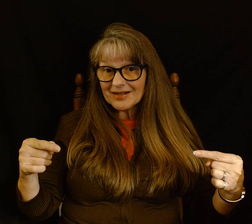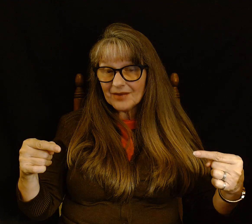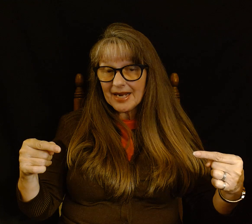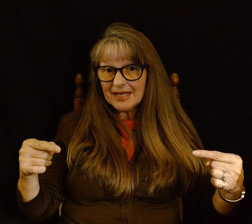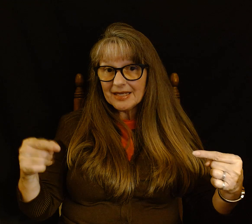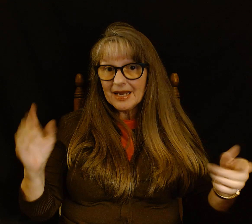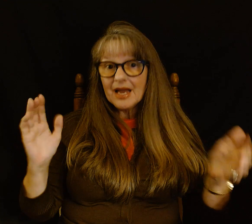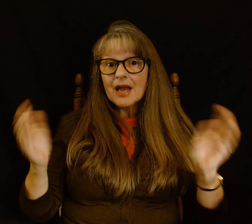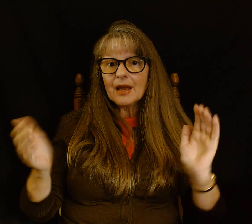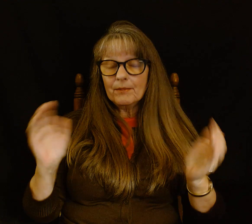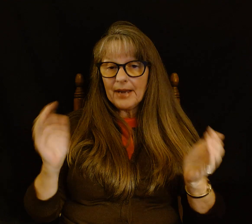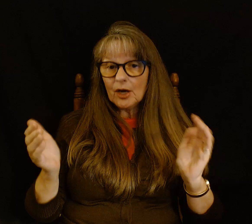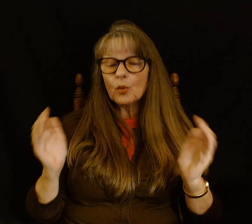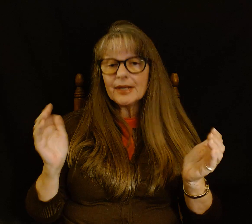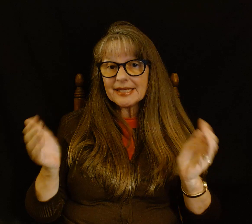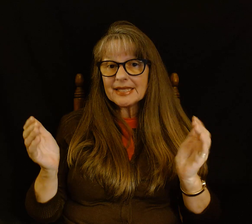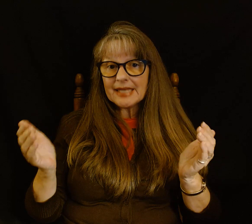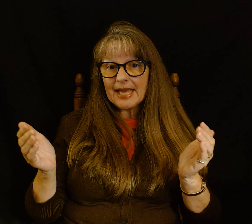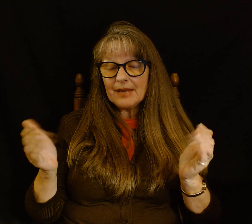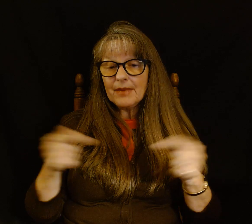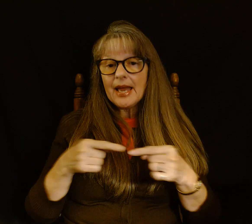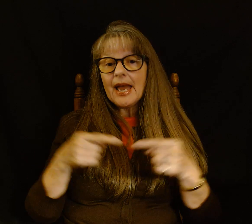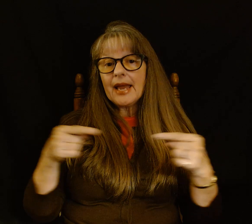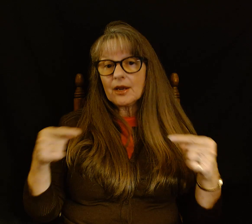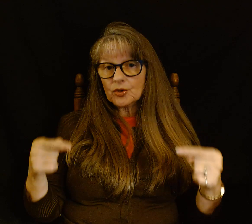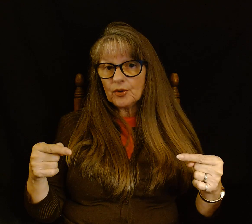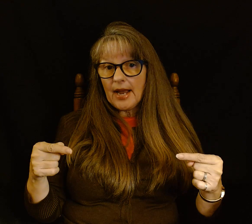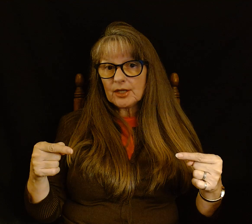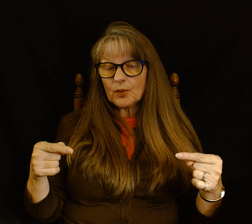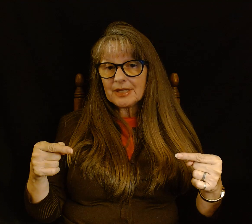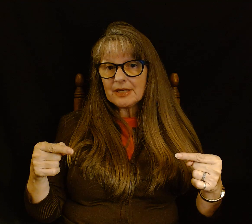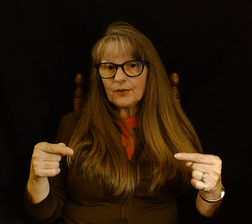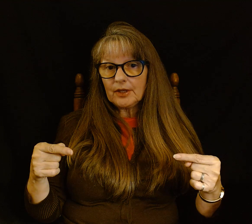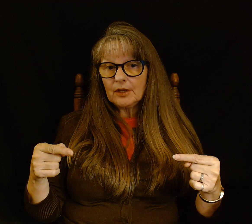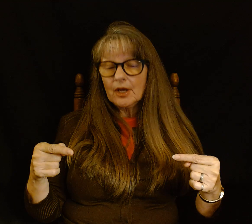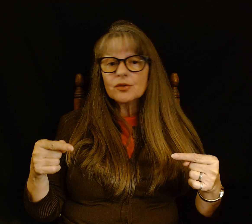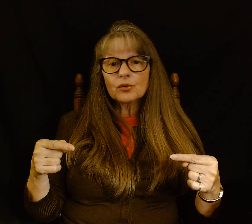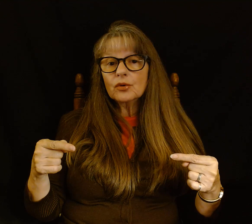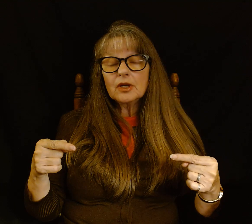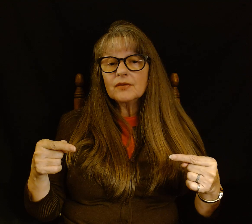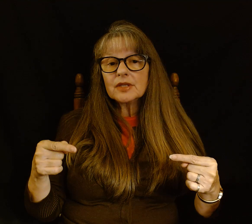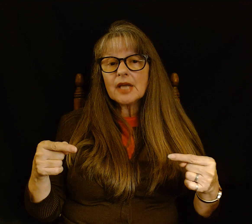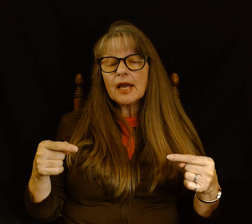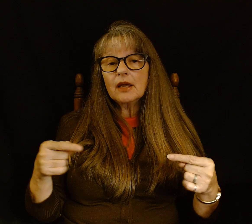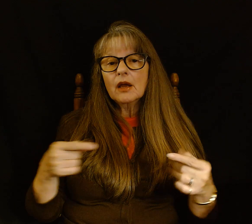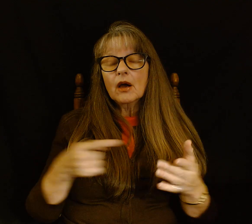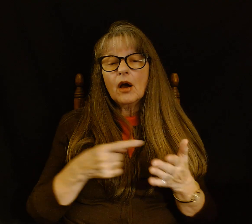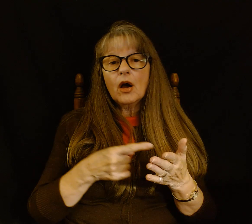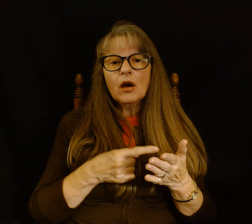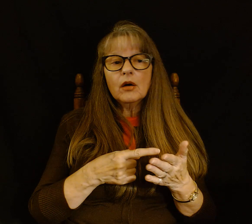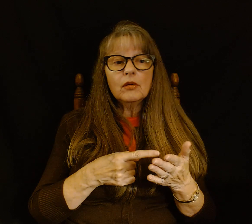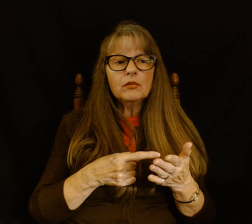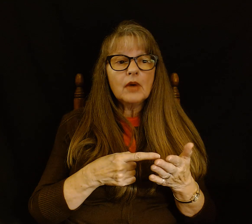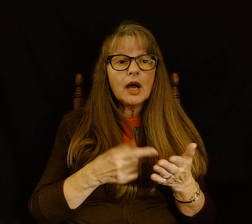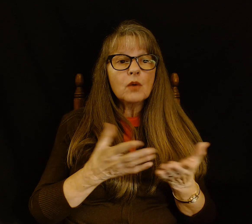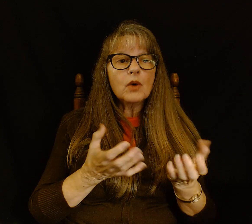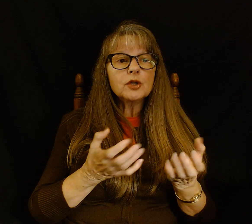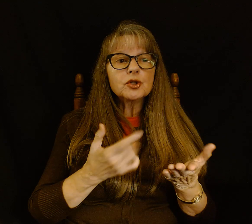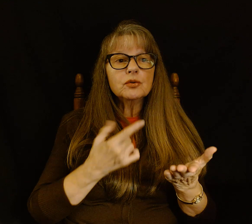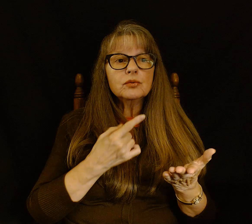right? Compare what's the same and contrast what's different. So you could even say, I want you to